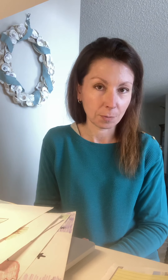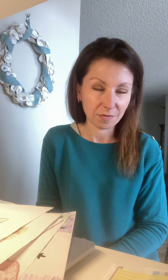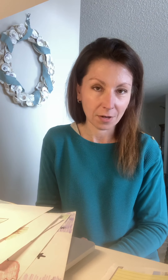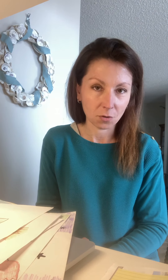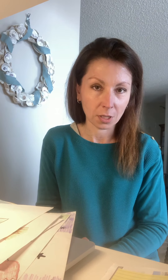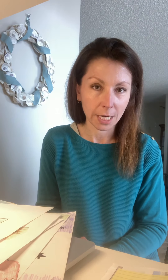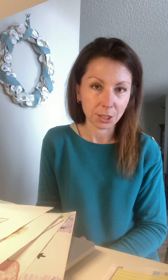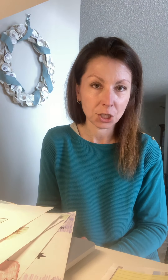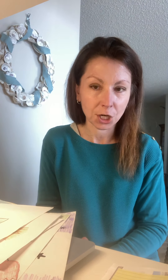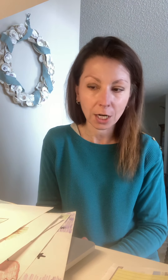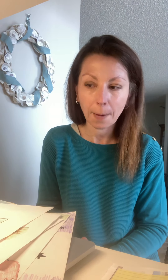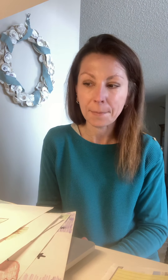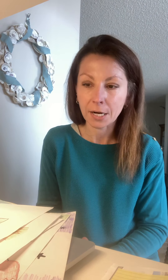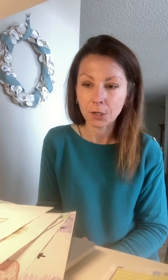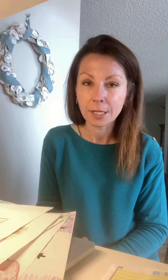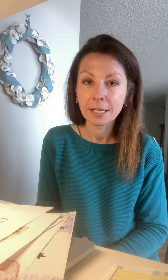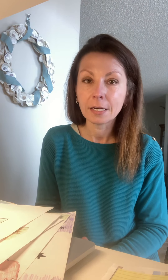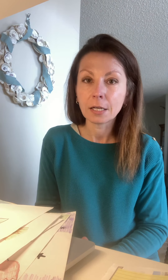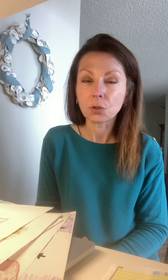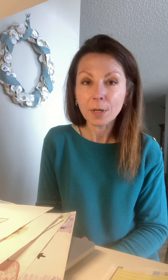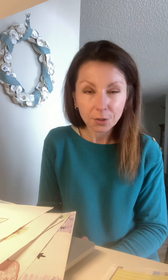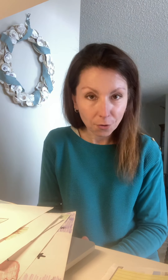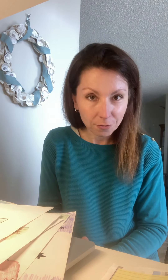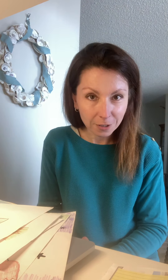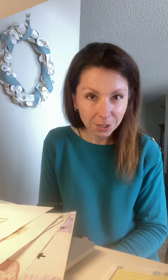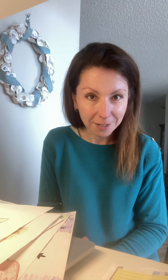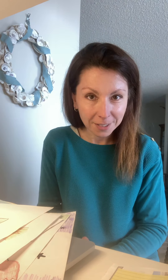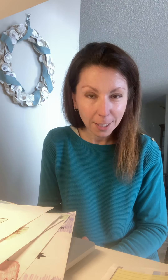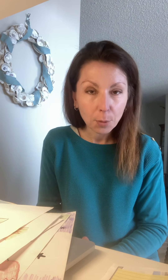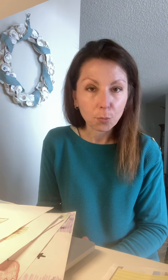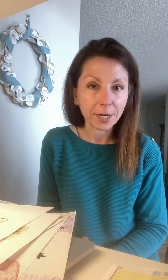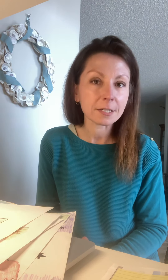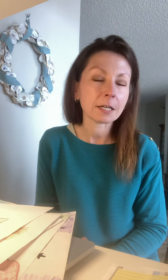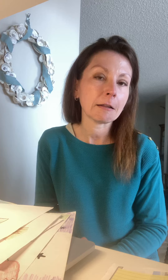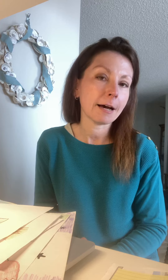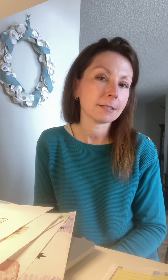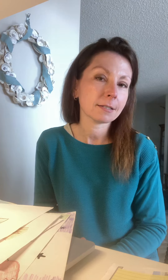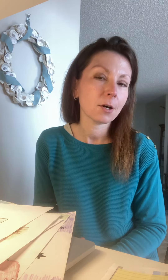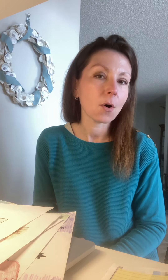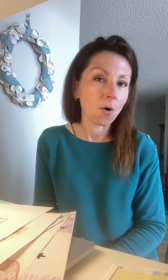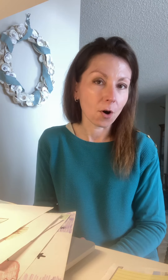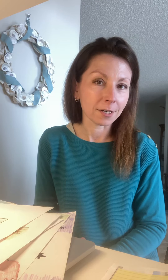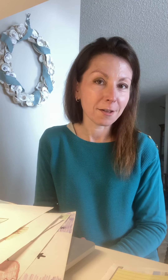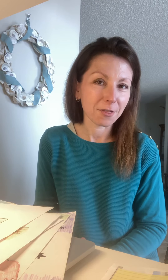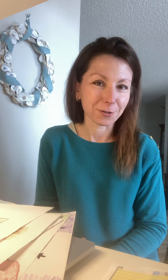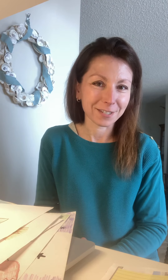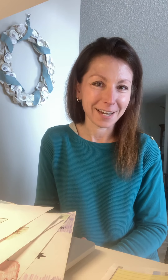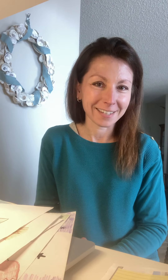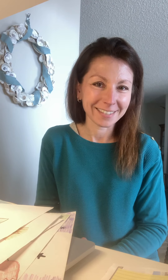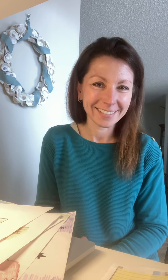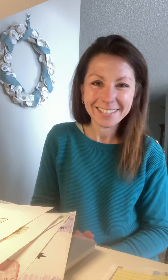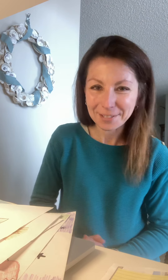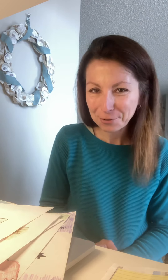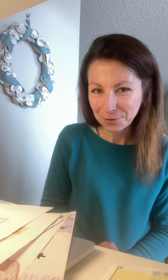found online, Chuck Baird, and you make your own version of it. Bring it to class on Thursday. See you soon.